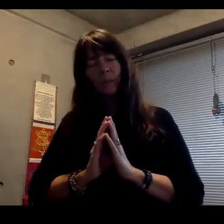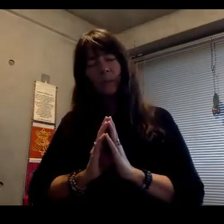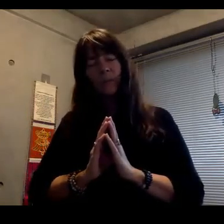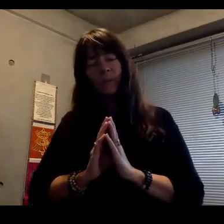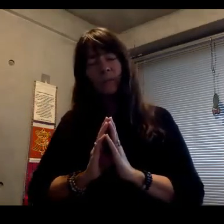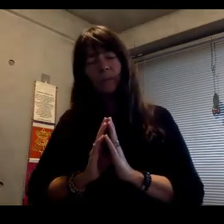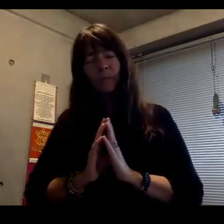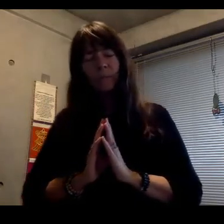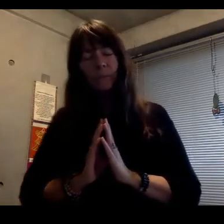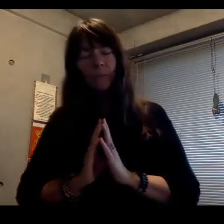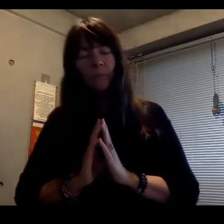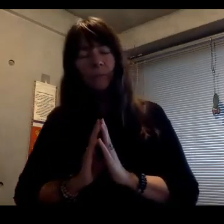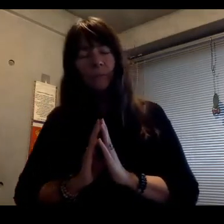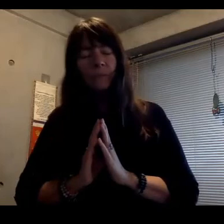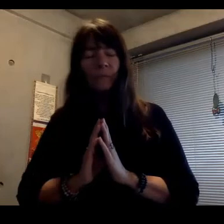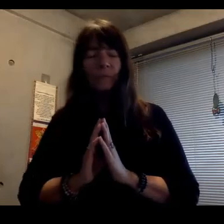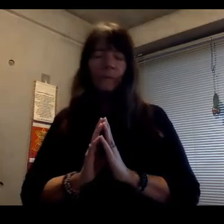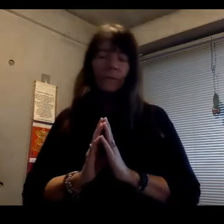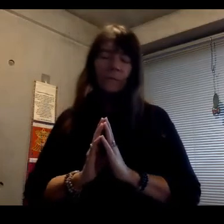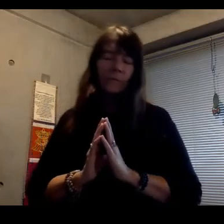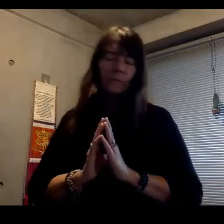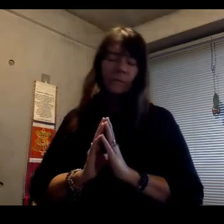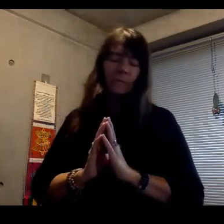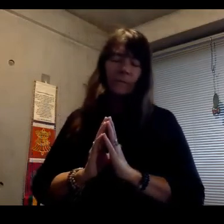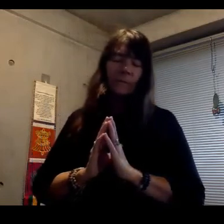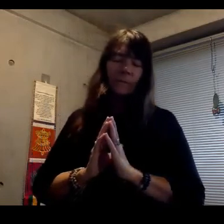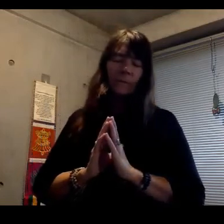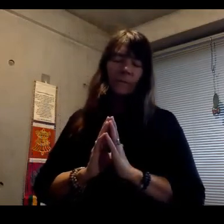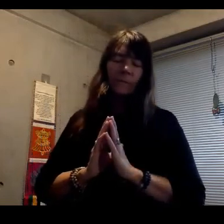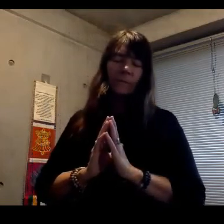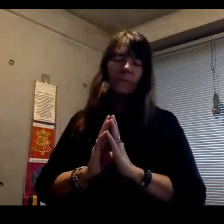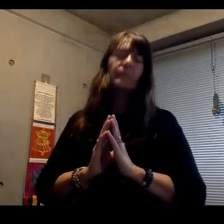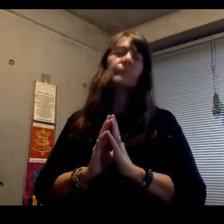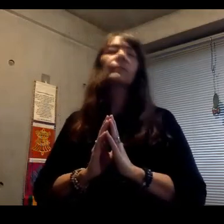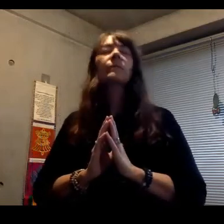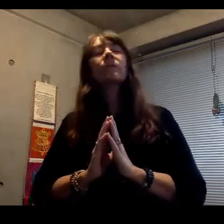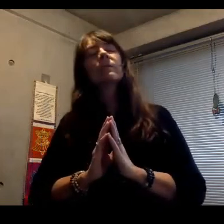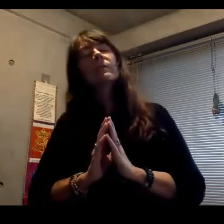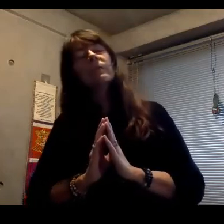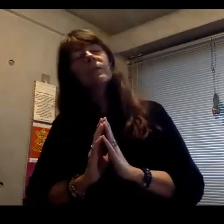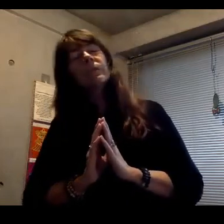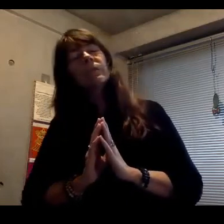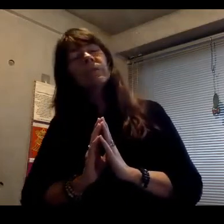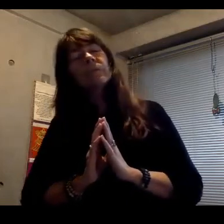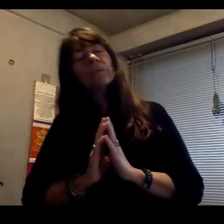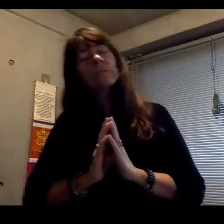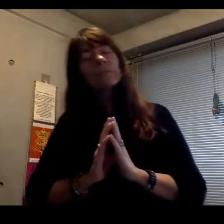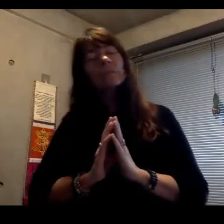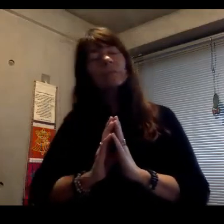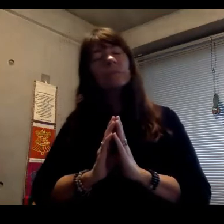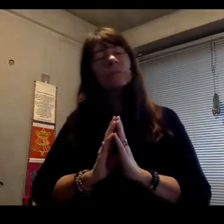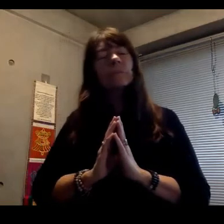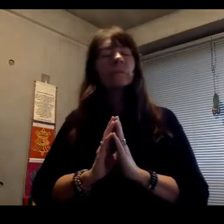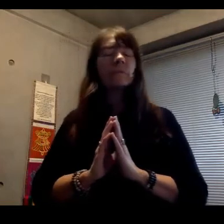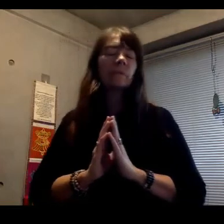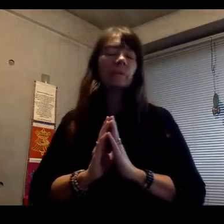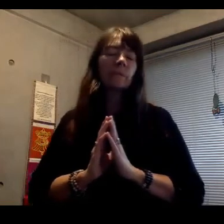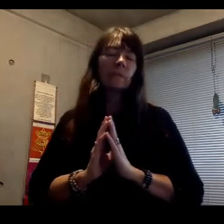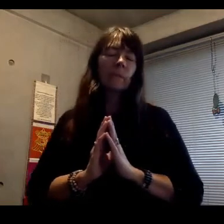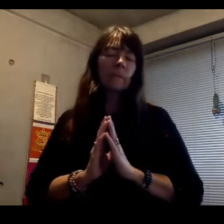If you, it's hard to know because if you'd asked me 2 years ago, would it